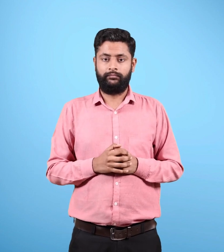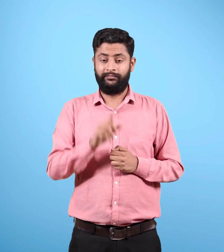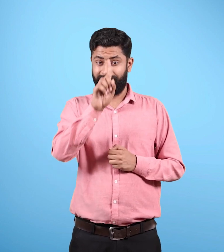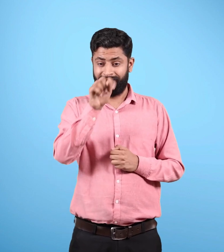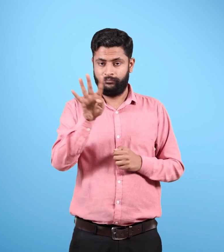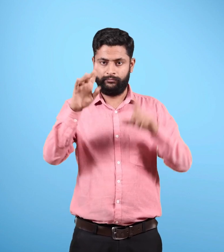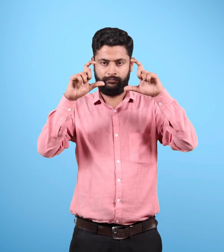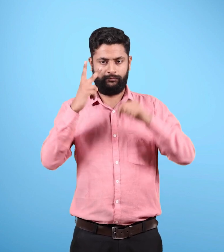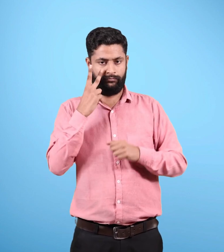Figure 1.4.